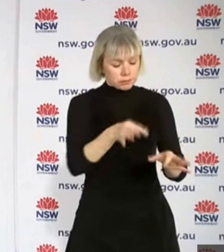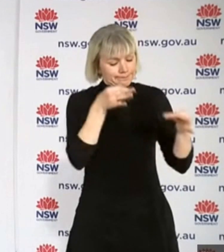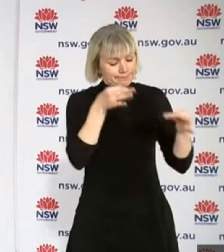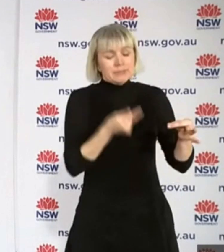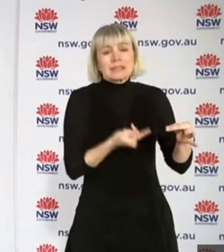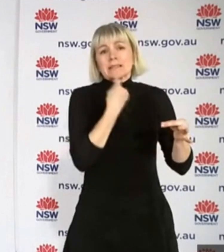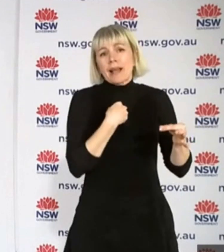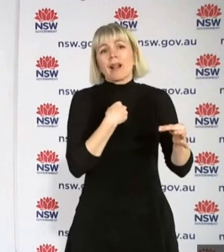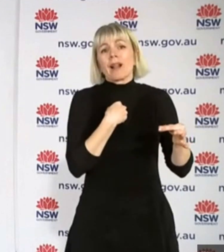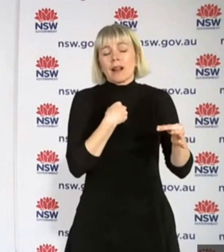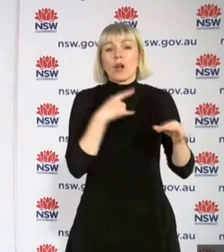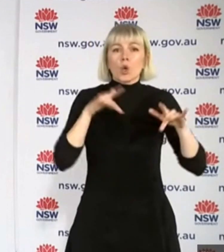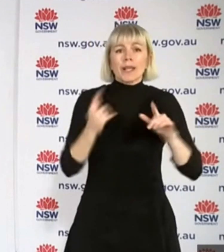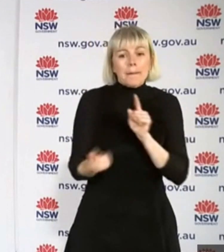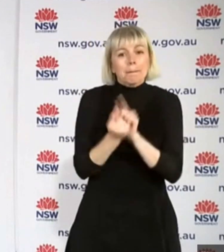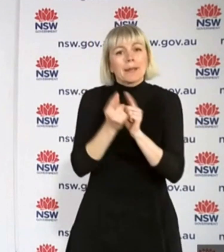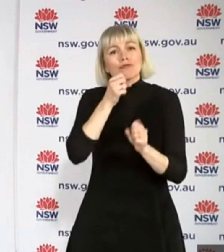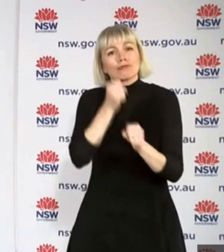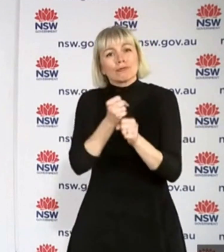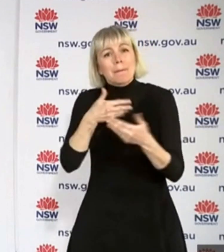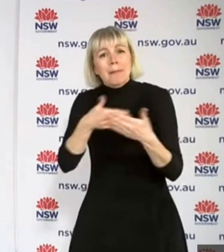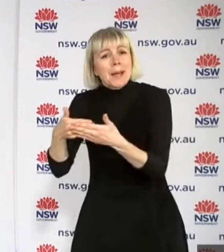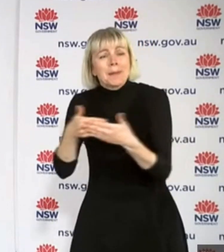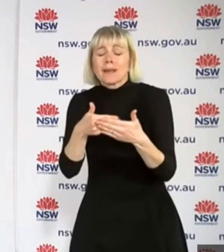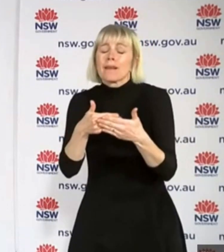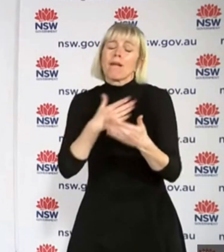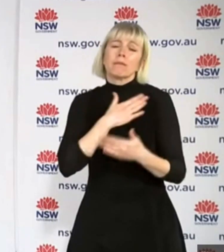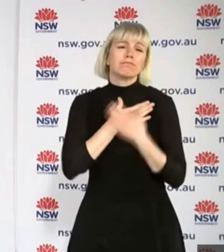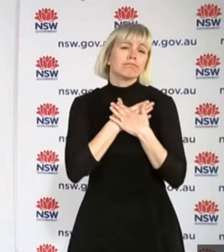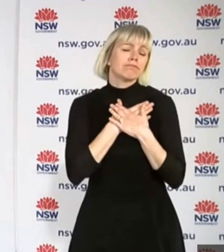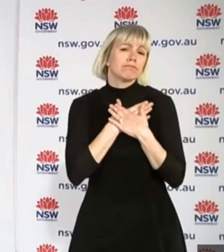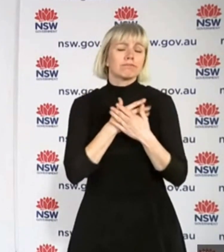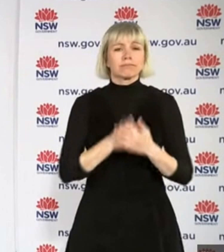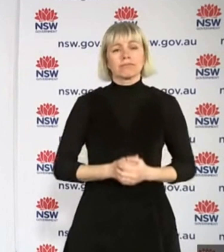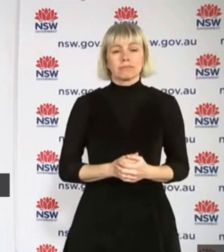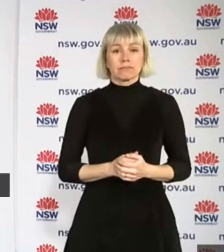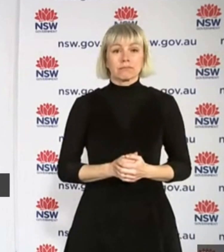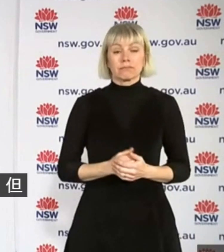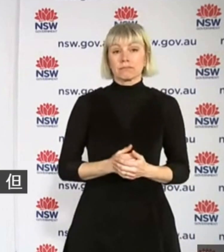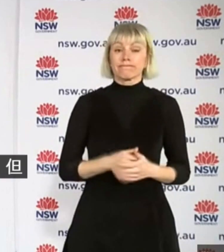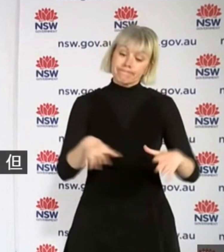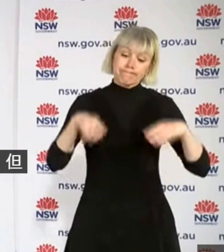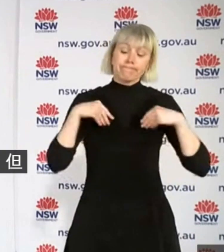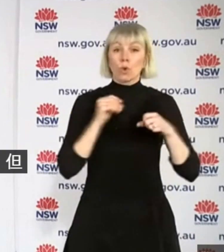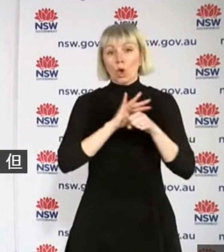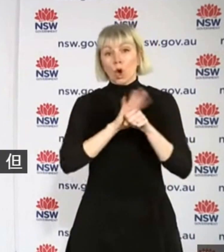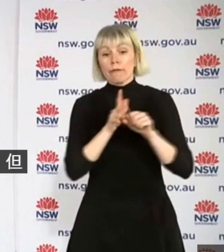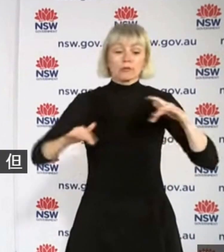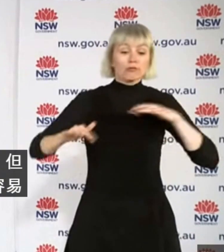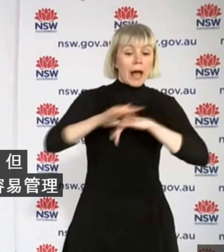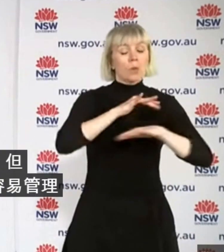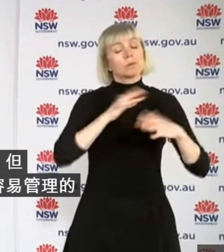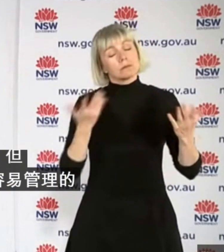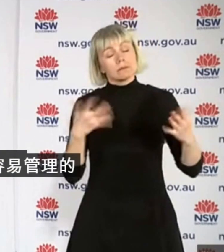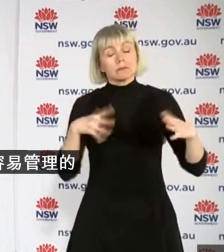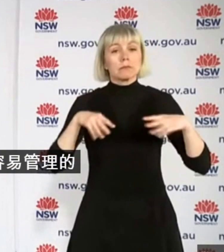milestones in their families' lives. And we want to stop that. Living with COVID won't be easy, but it's incredibly manageable